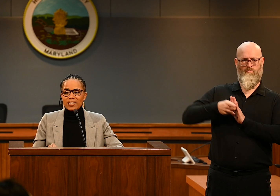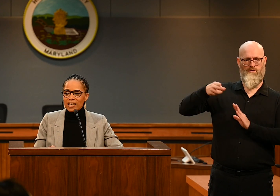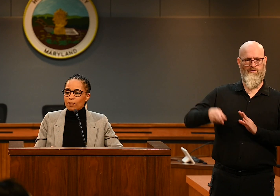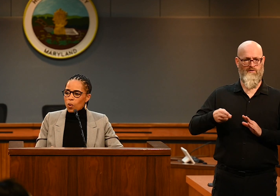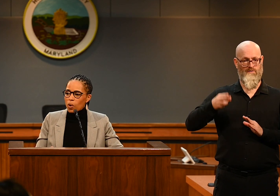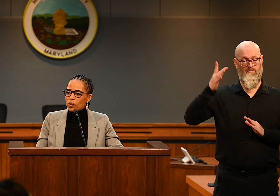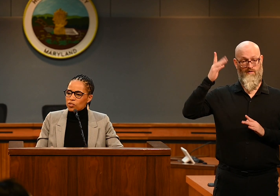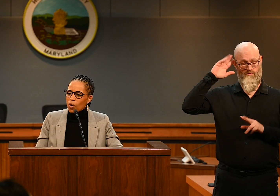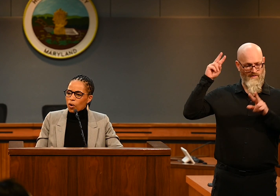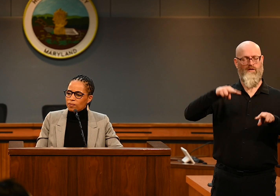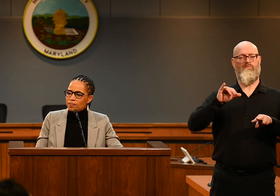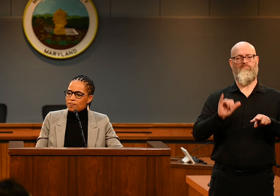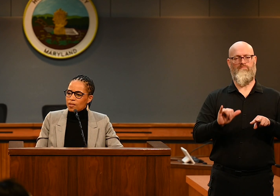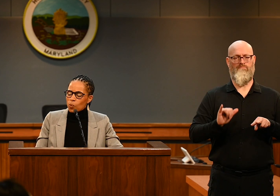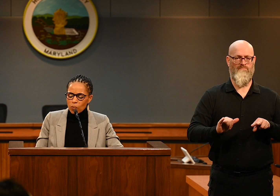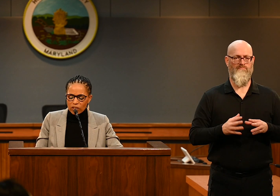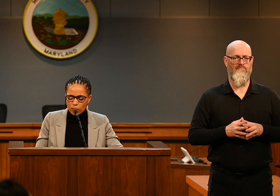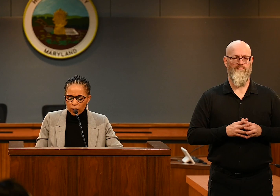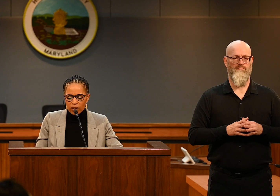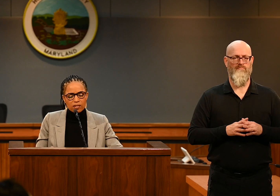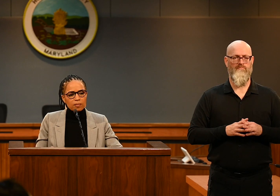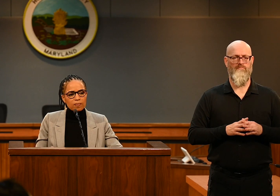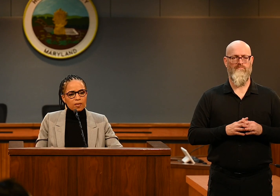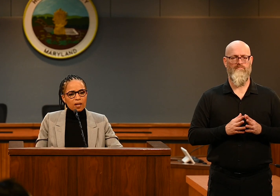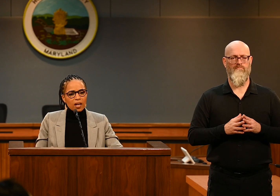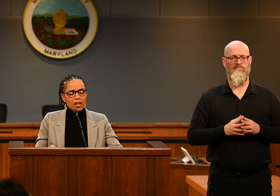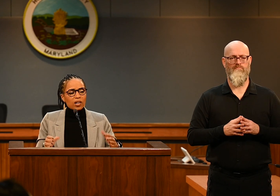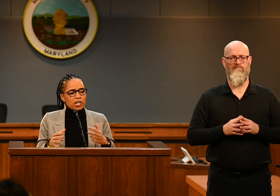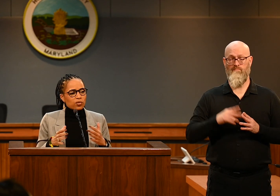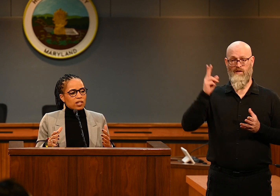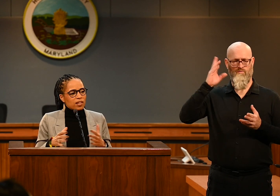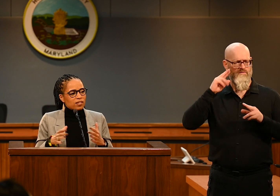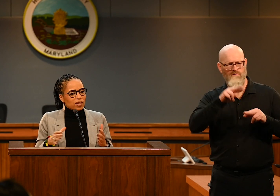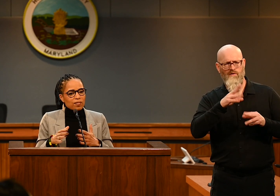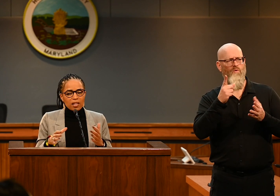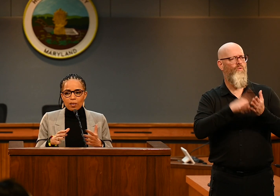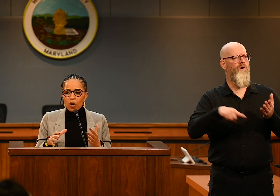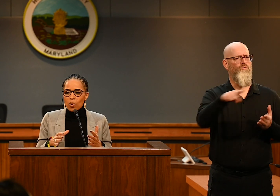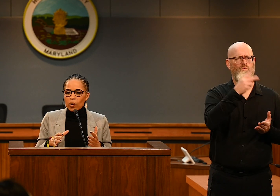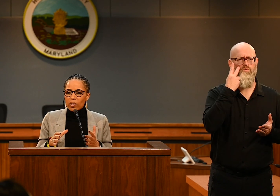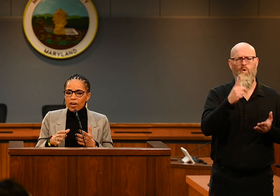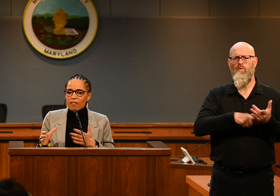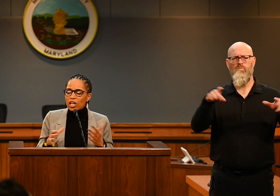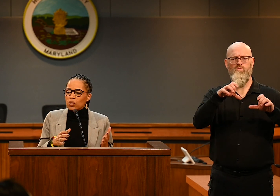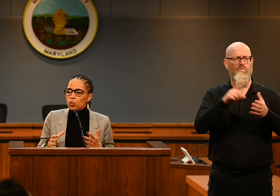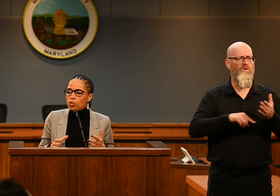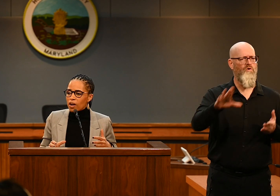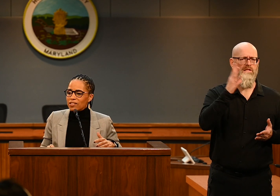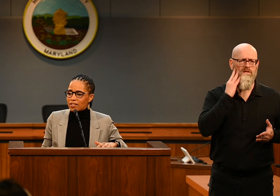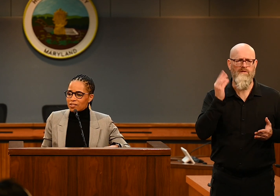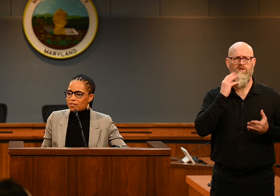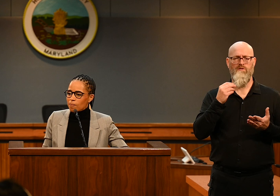what we did about what we saw and what we experienced. And our country is living in a moment where we are having a